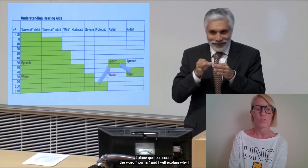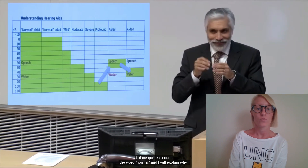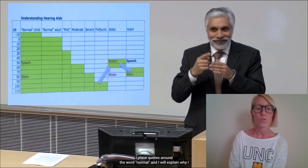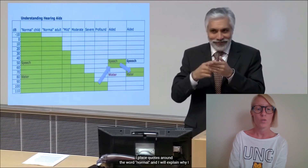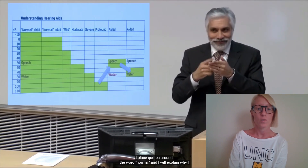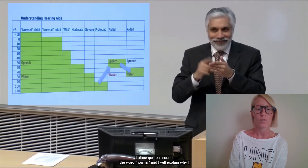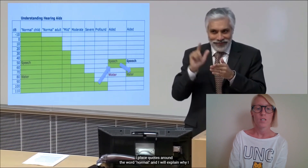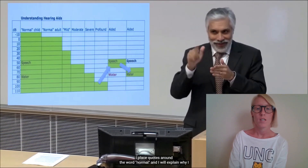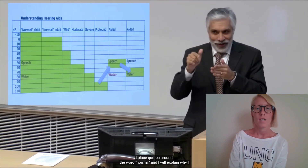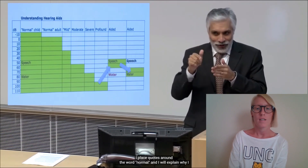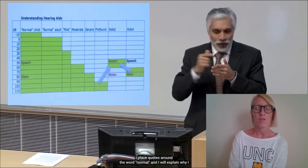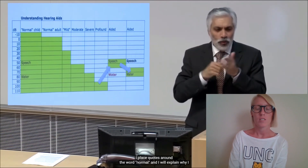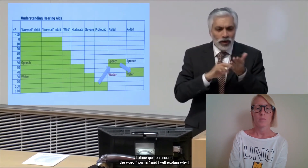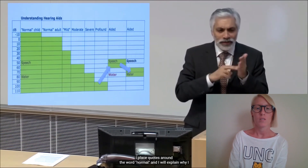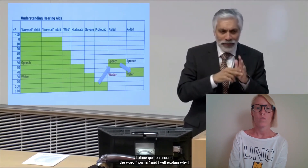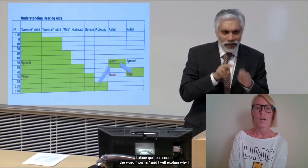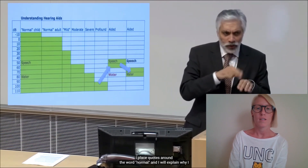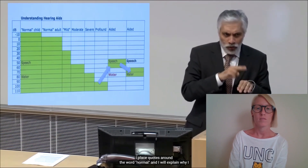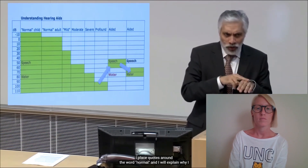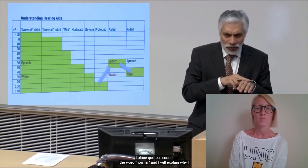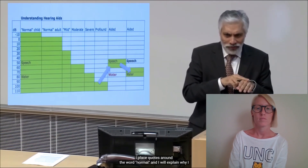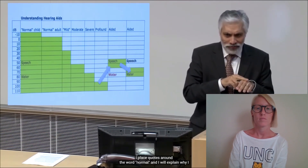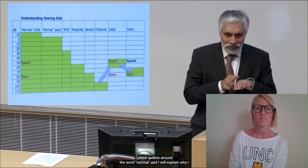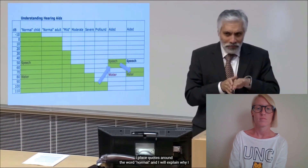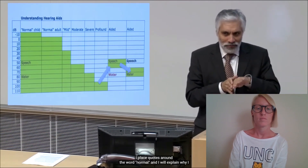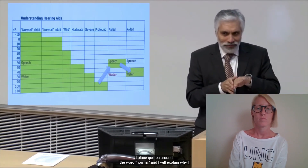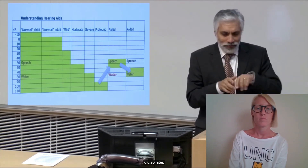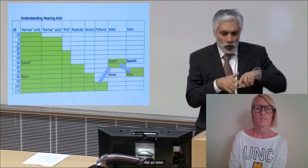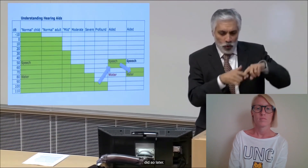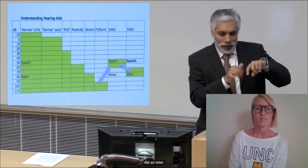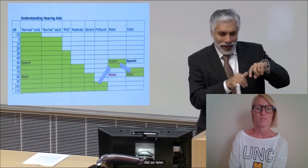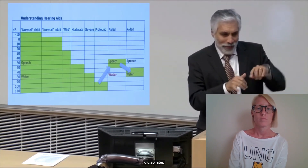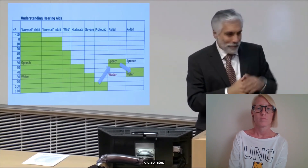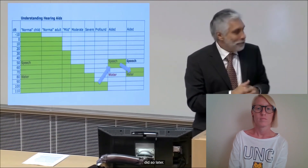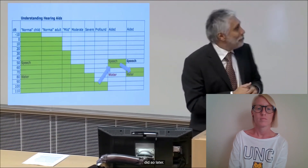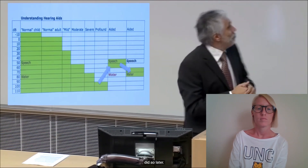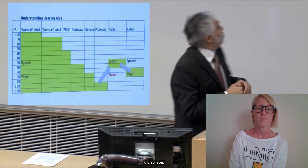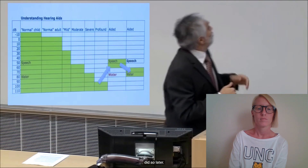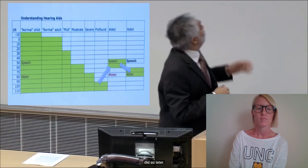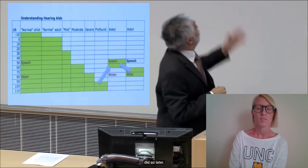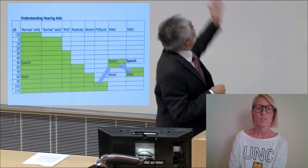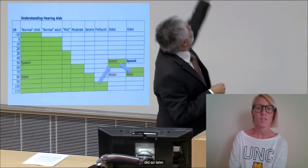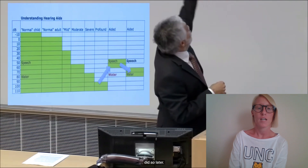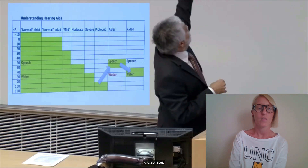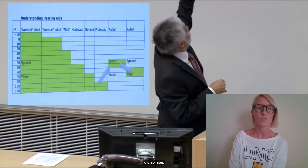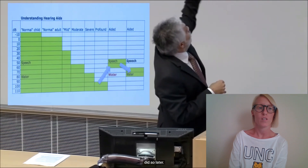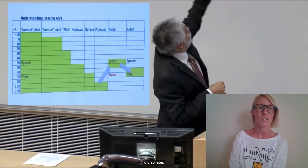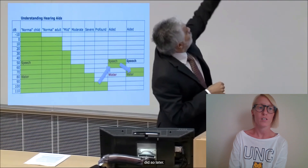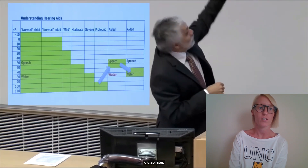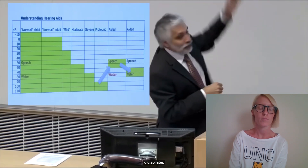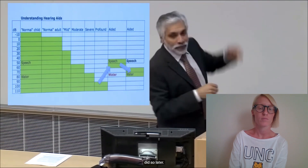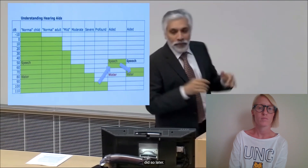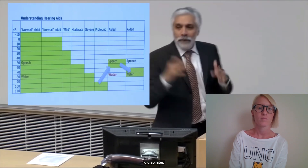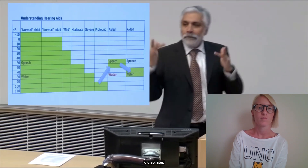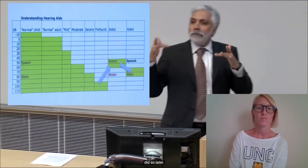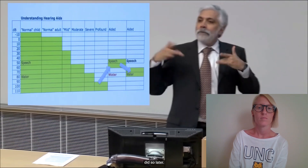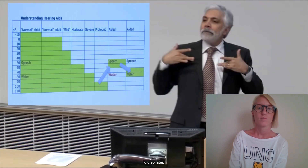I placed quotes around the word normal. And I'll explain why. And I'll explain why I did so later. And I will do that